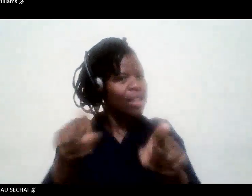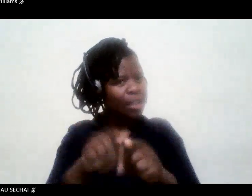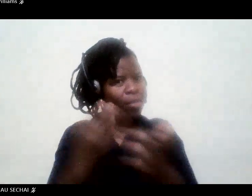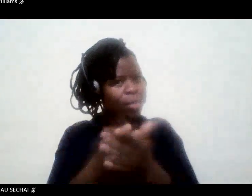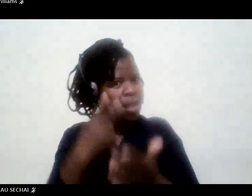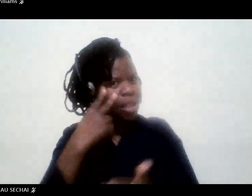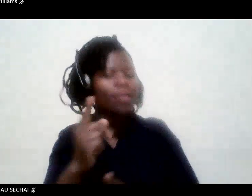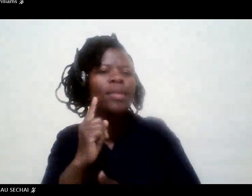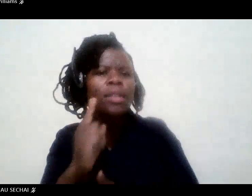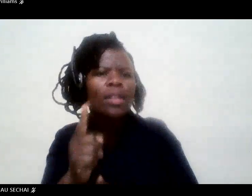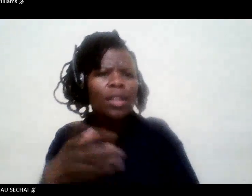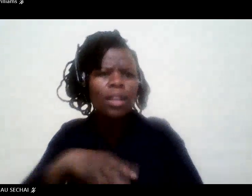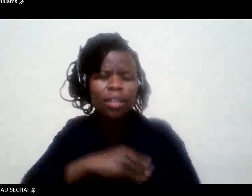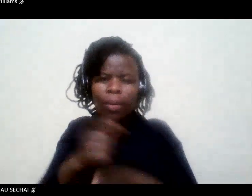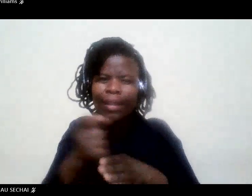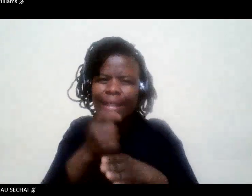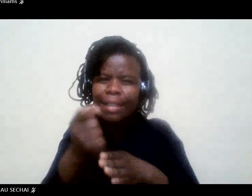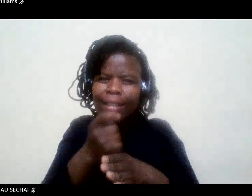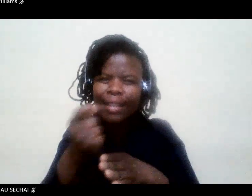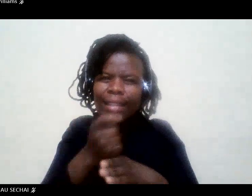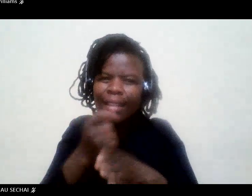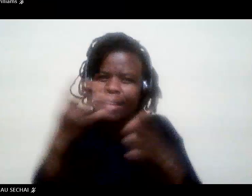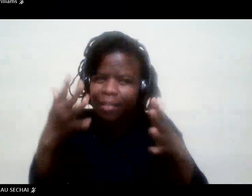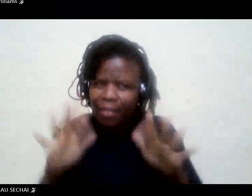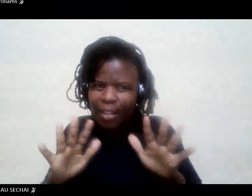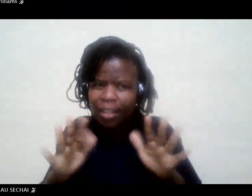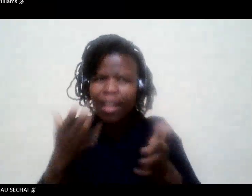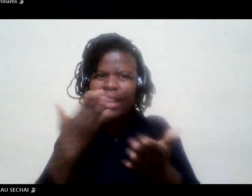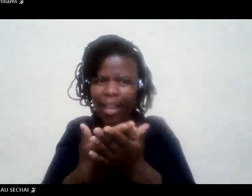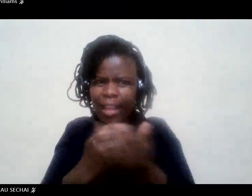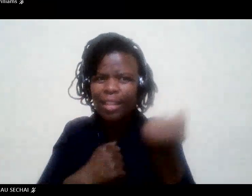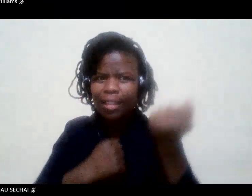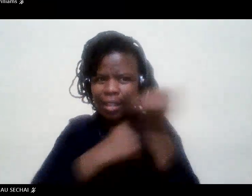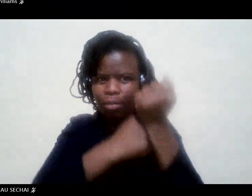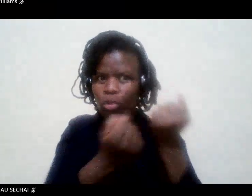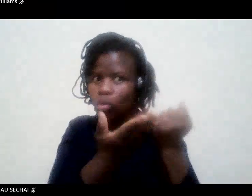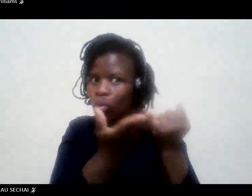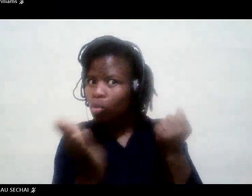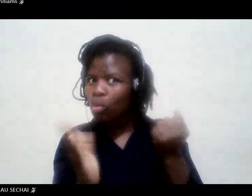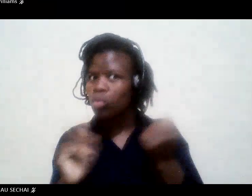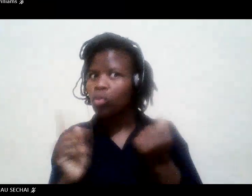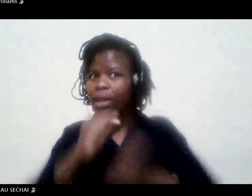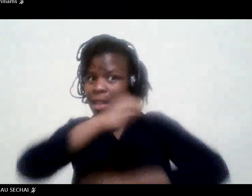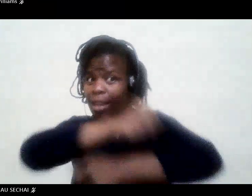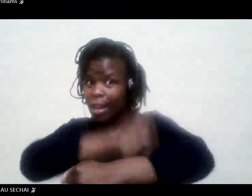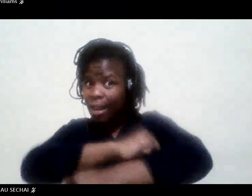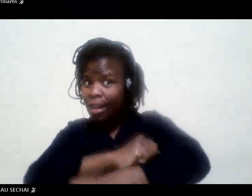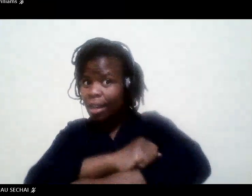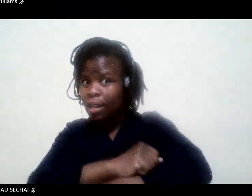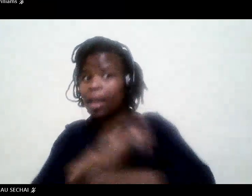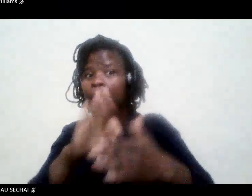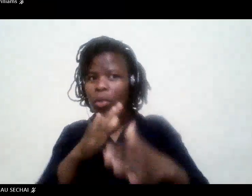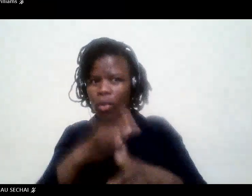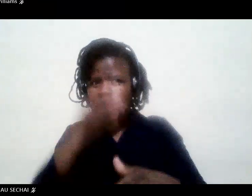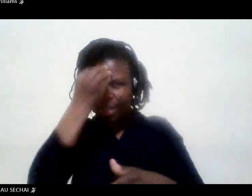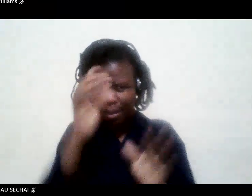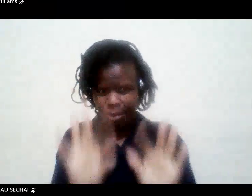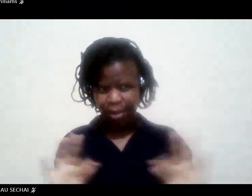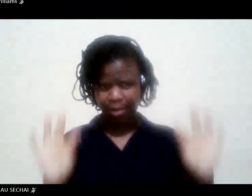Are they trained to support those learners? Because what is important when